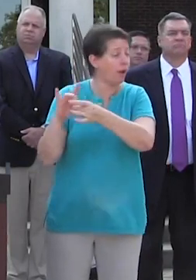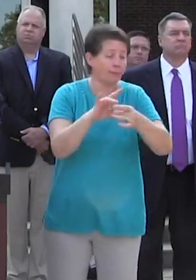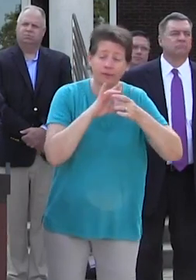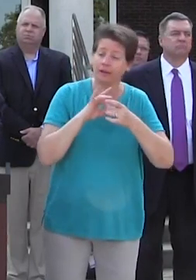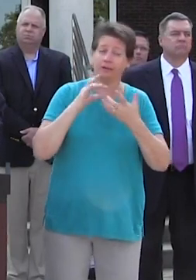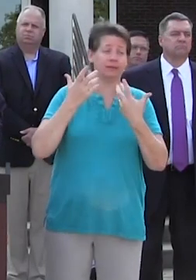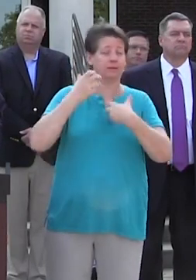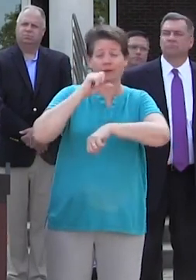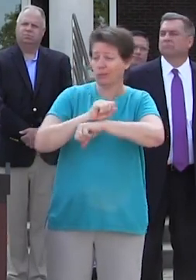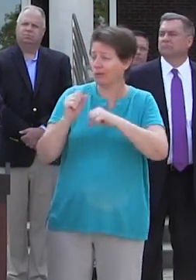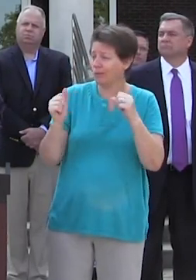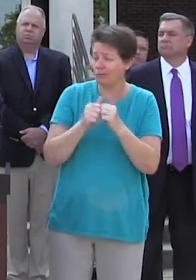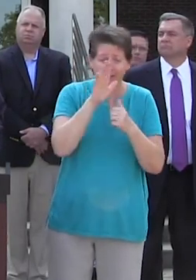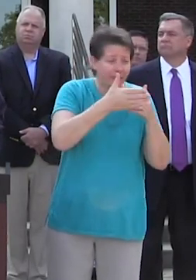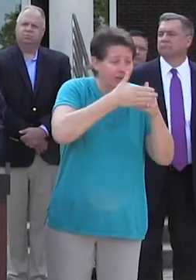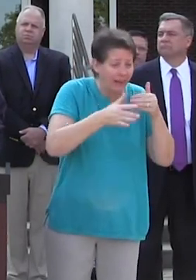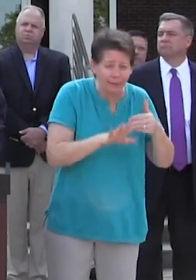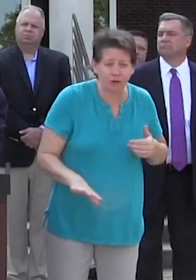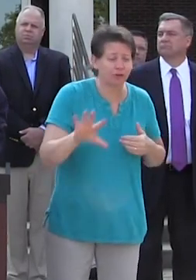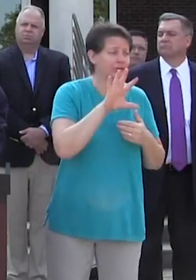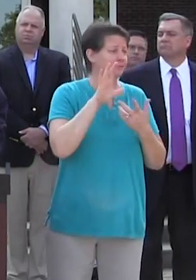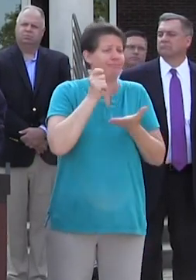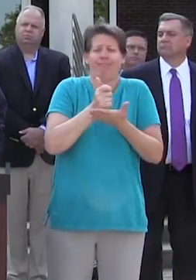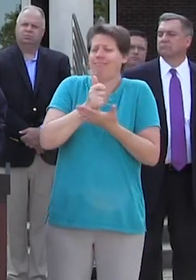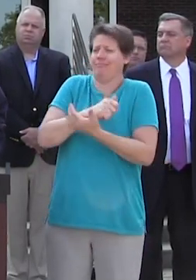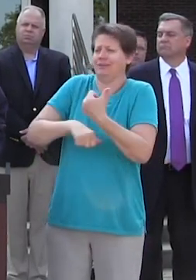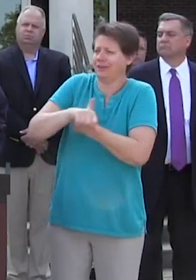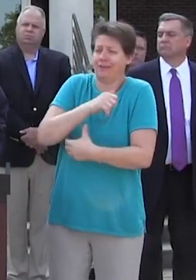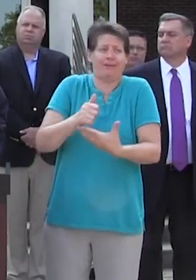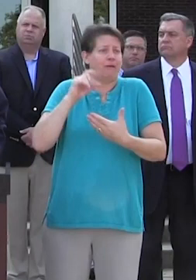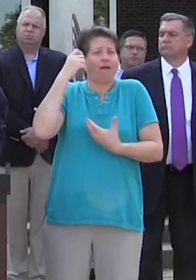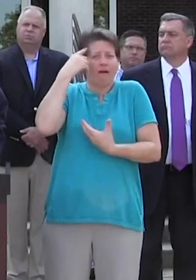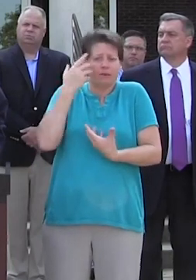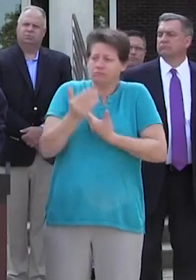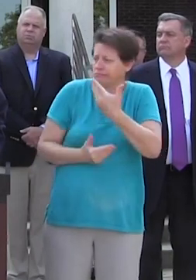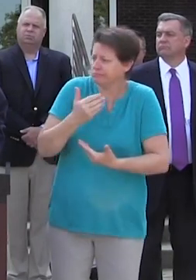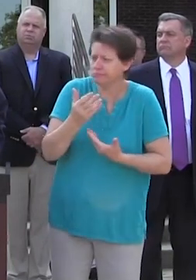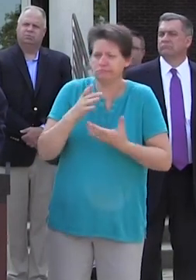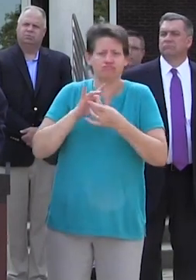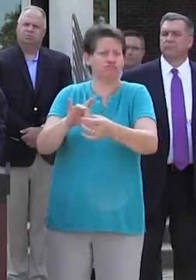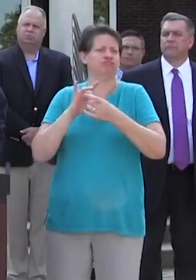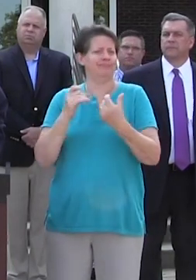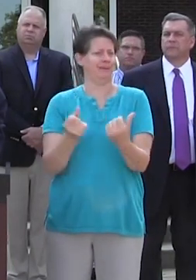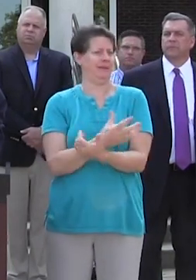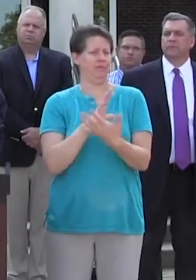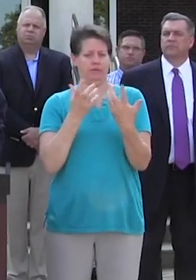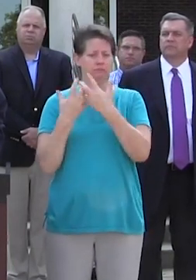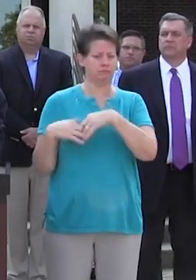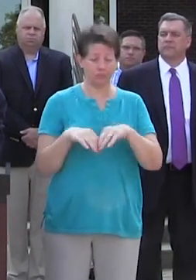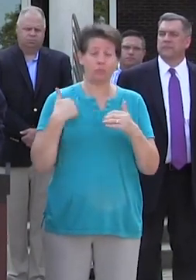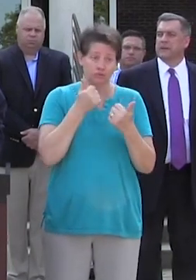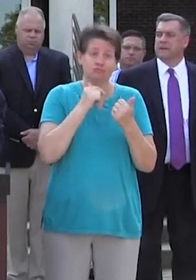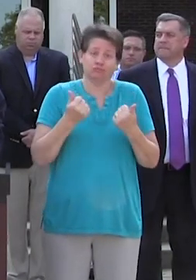cooperated and worked with their neighbors and with the government officials and others to see to it that we recover